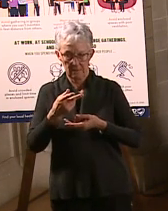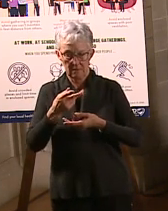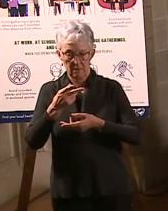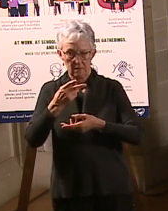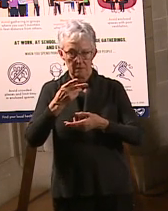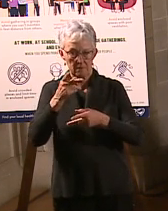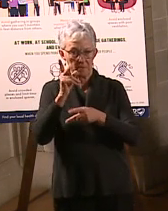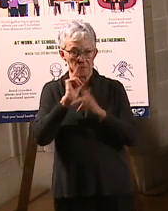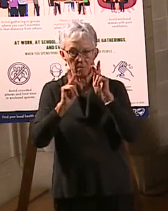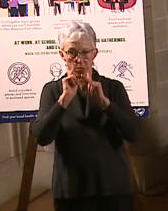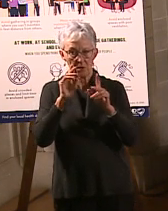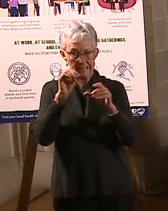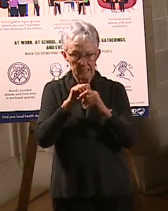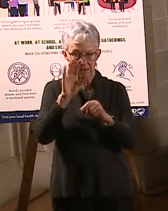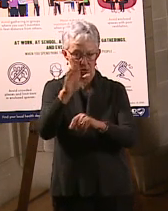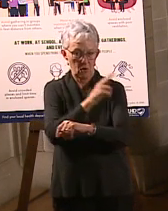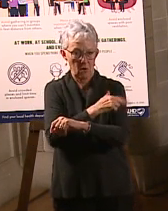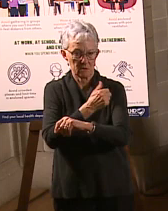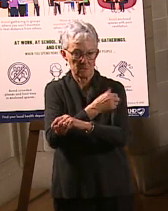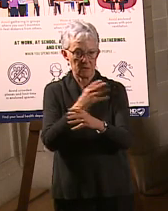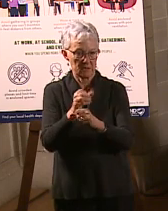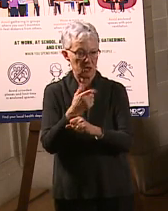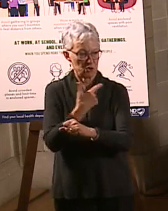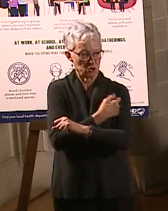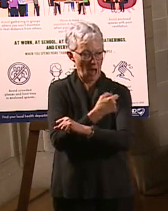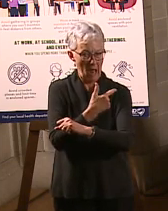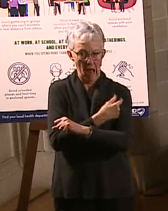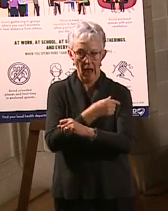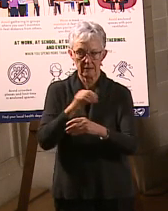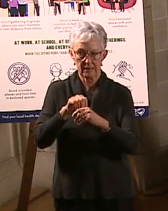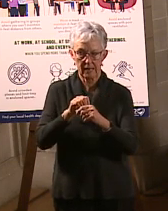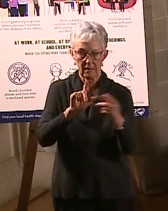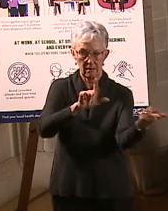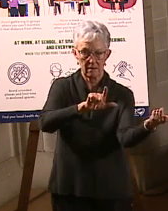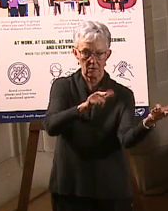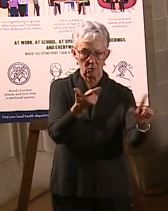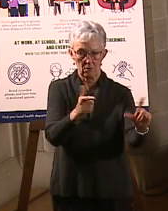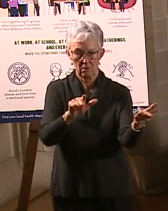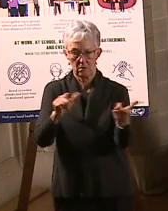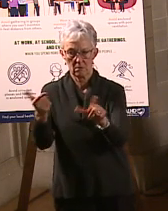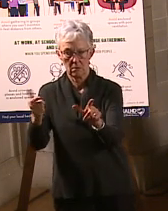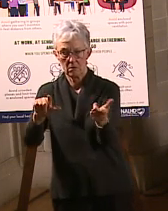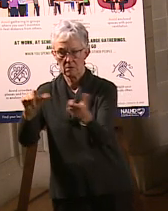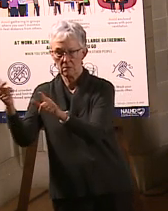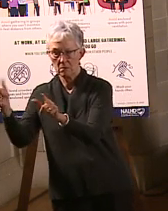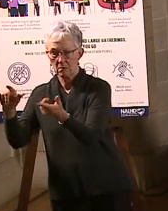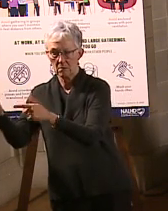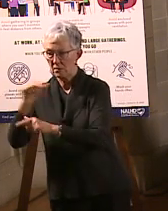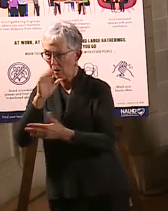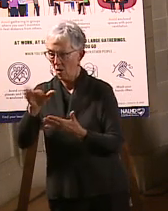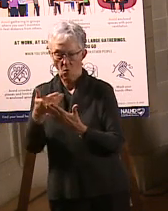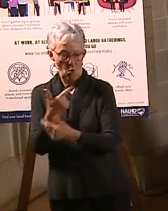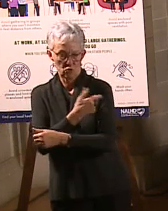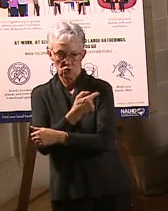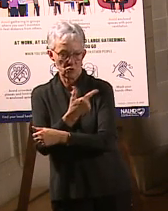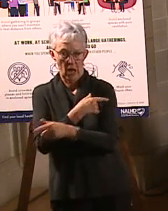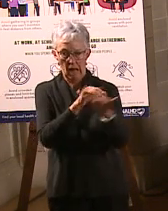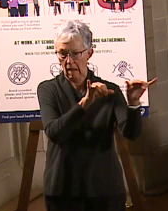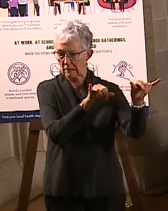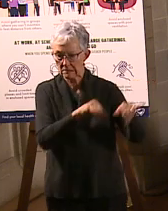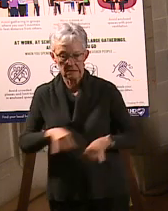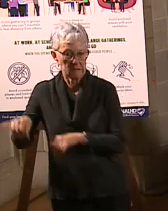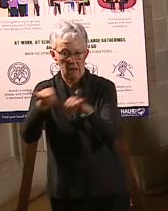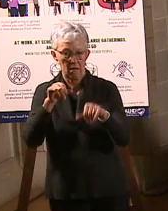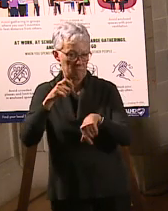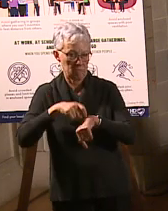not having side effects. So they've been had to make sure that they're doing it in a way that paces it. But once we get through the hospitals